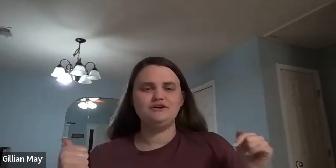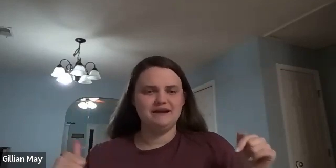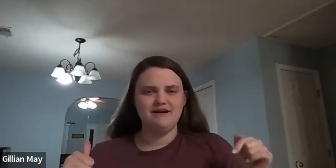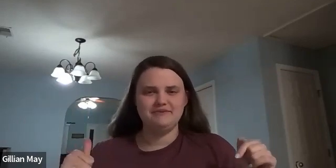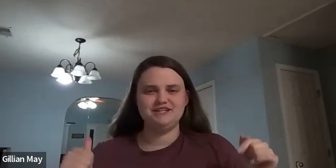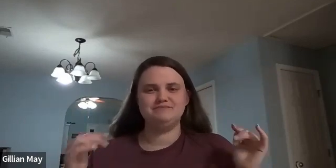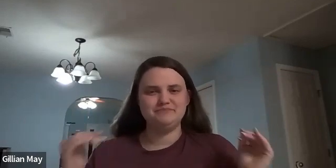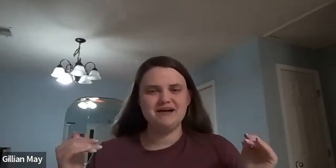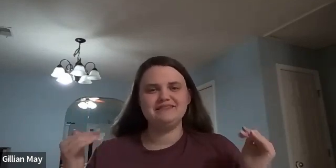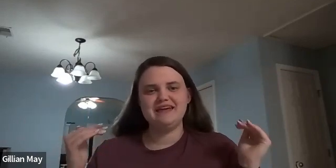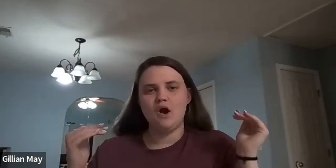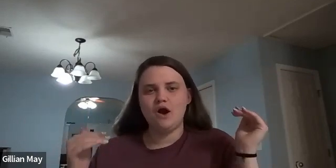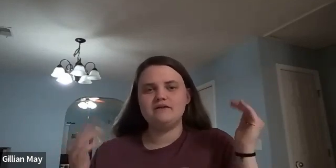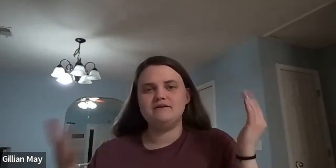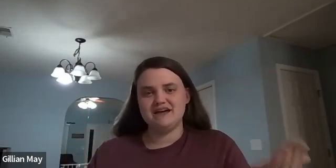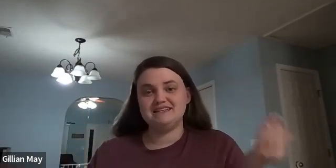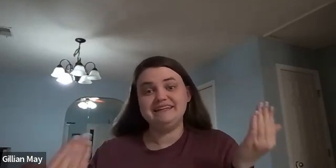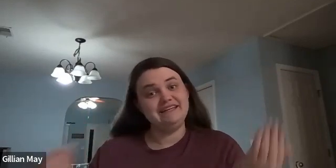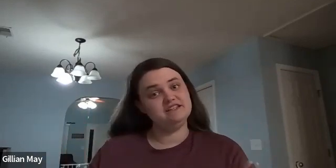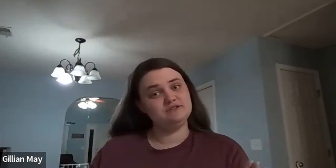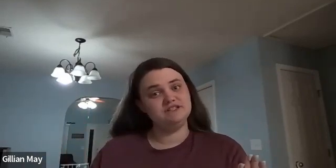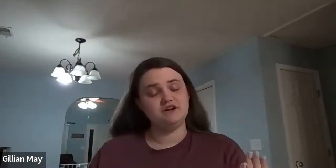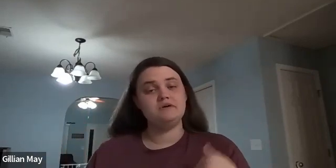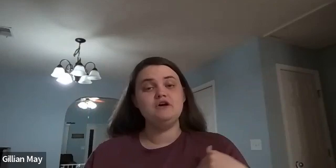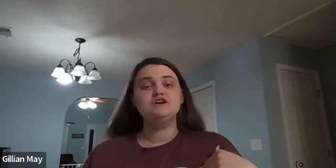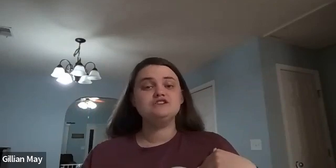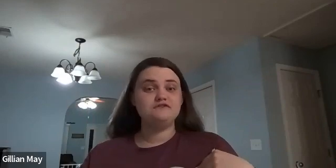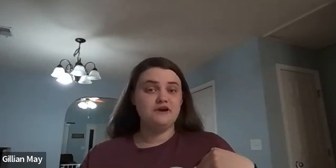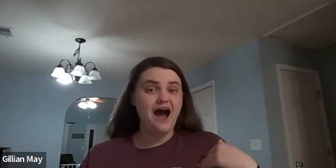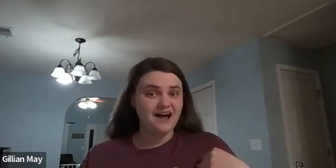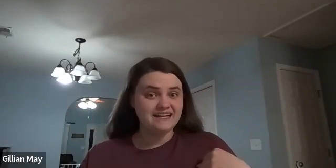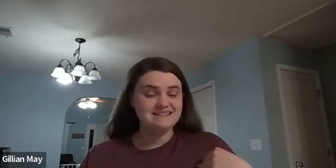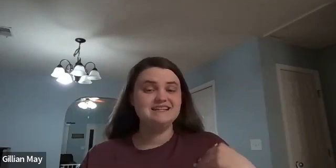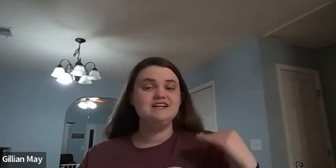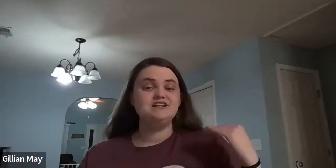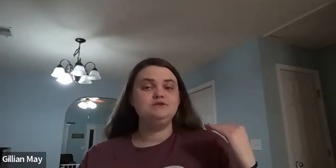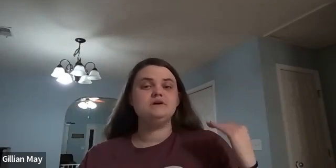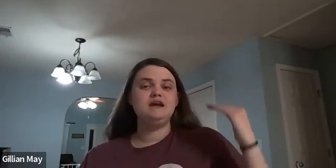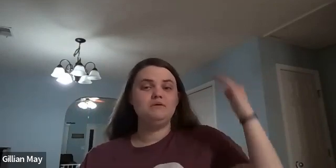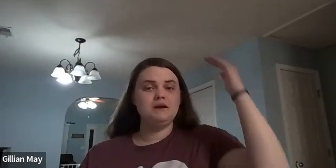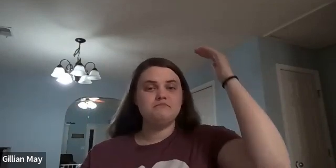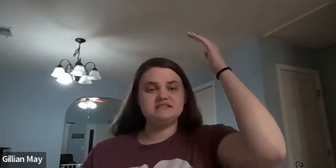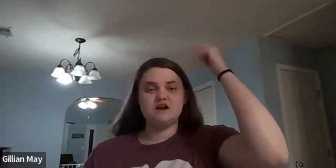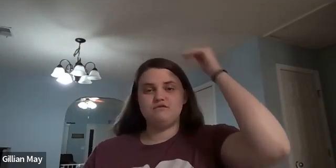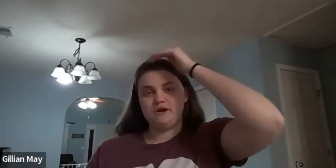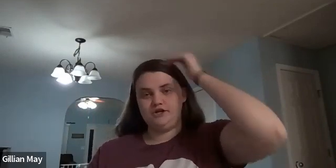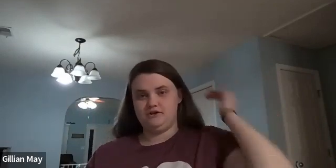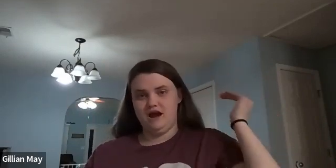great combination, but they are the best and easiest ones to start with. So for height, you really kind of want to base it off where you're at.